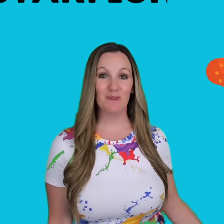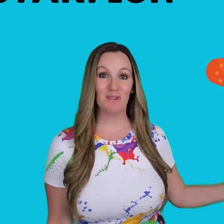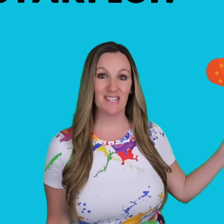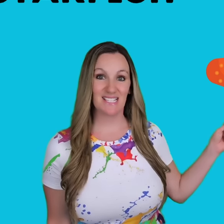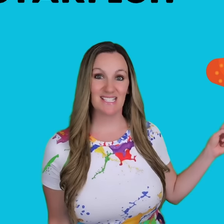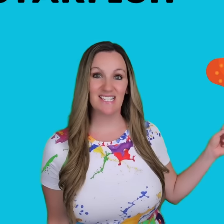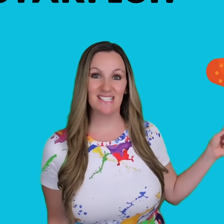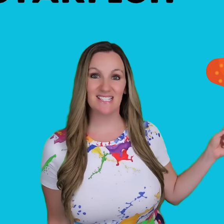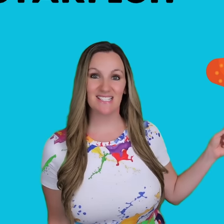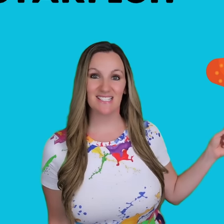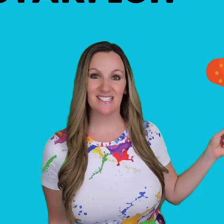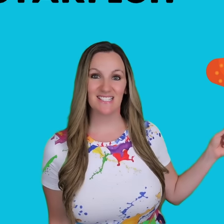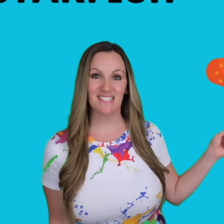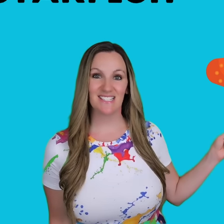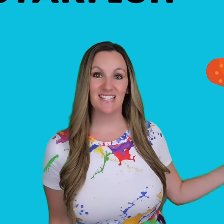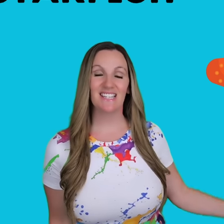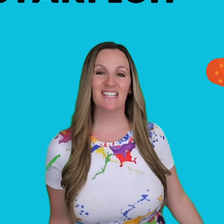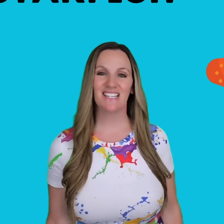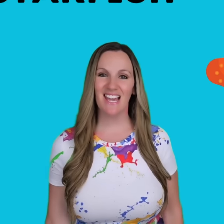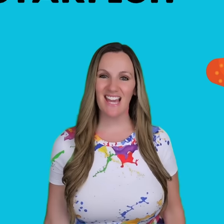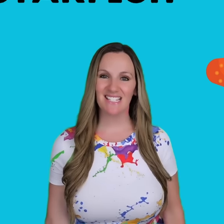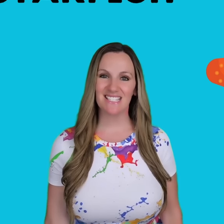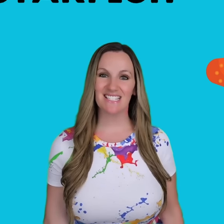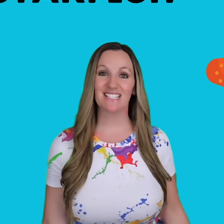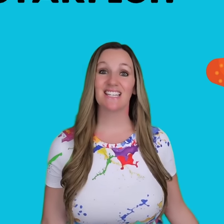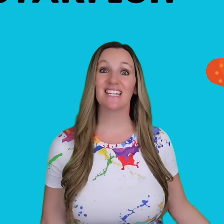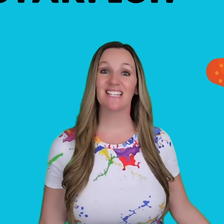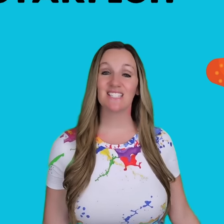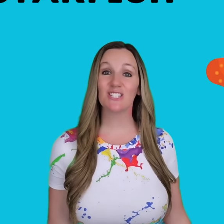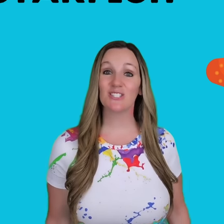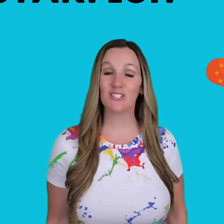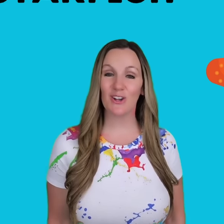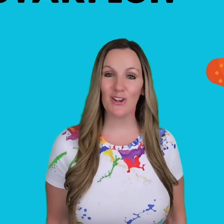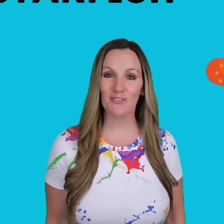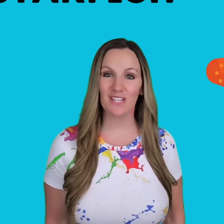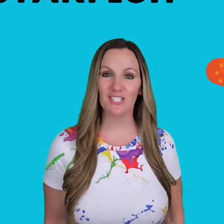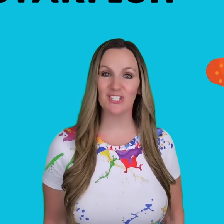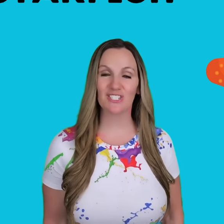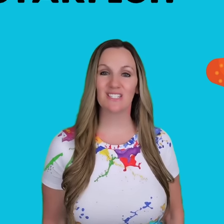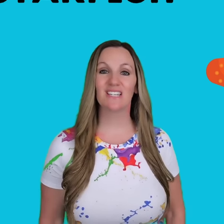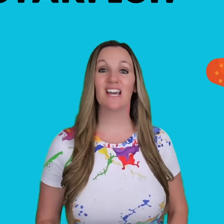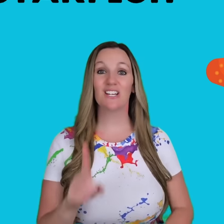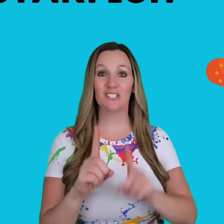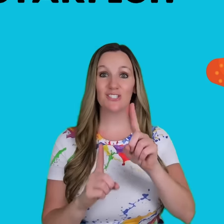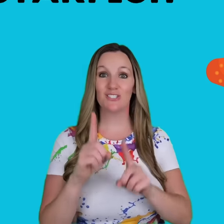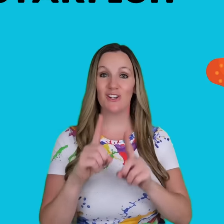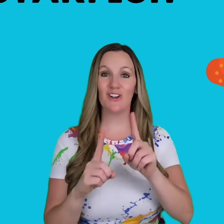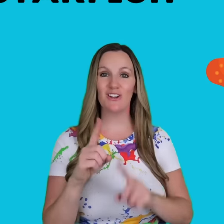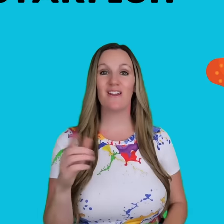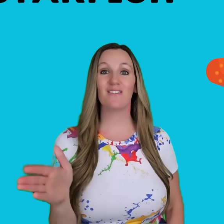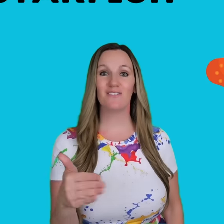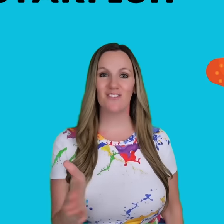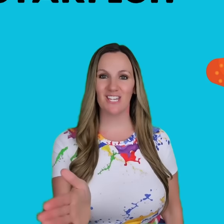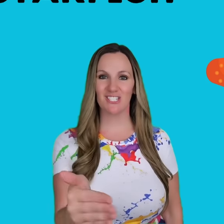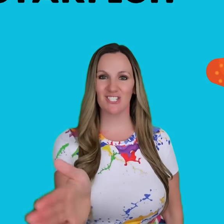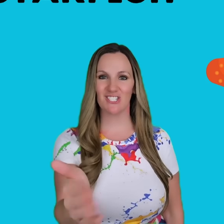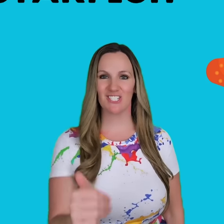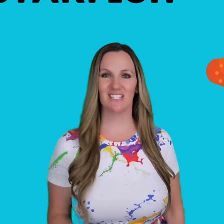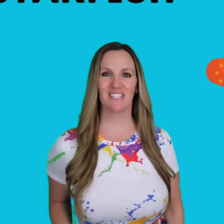this is? Yes, it's a starfish. A starfish.